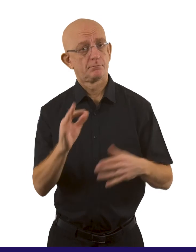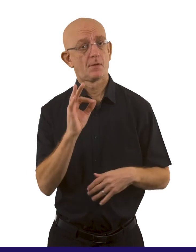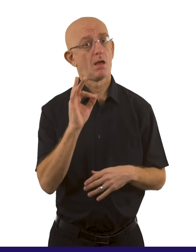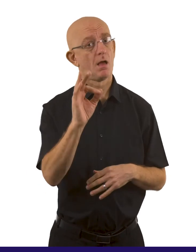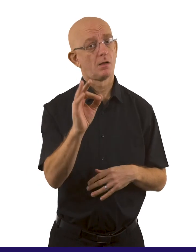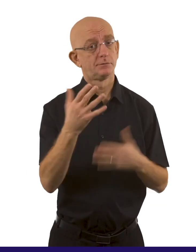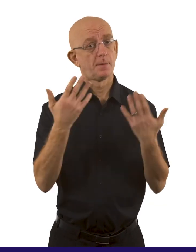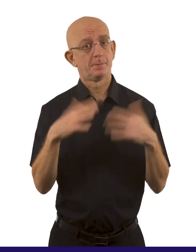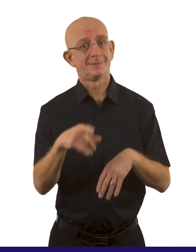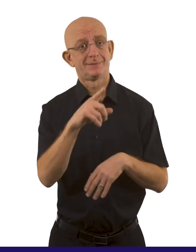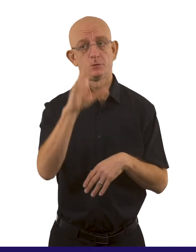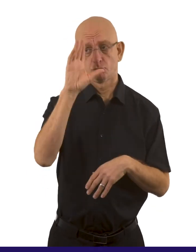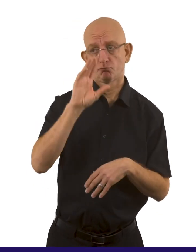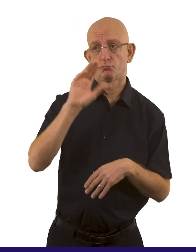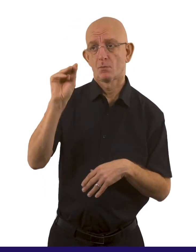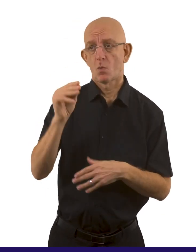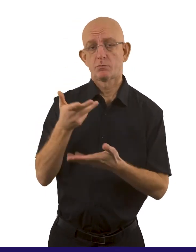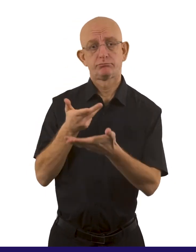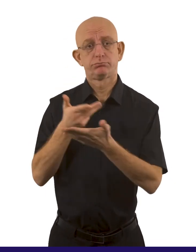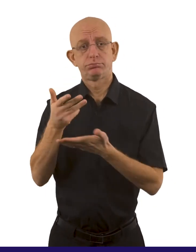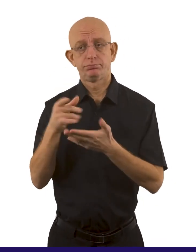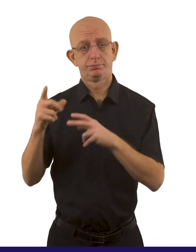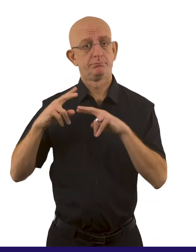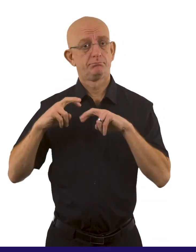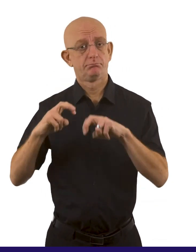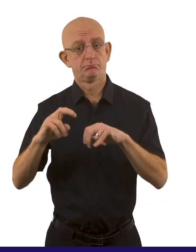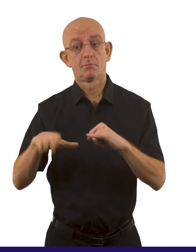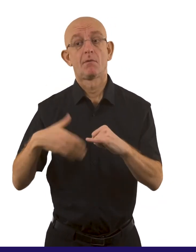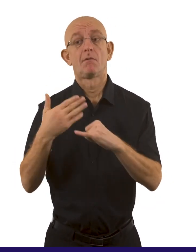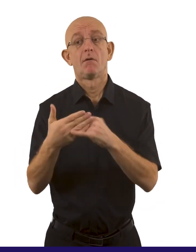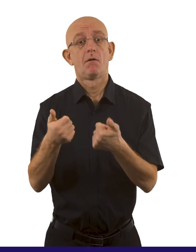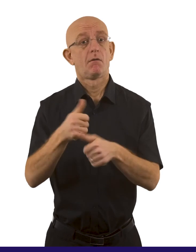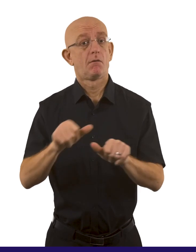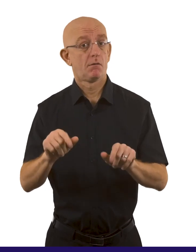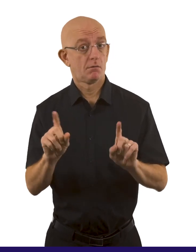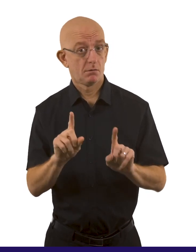Question 38. How satisfied were you with the outcome of this reporting?